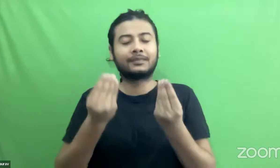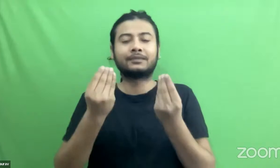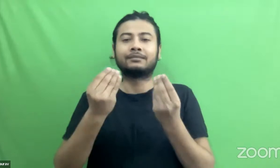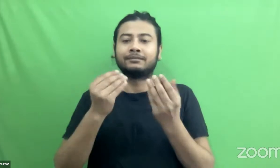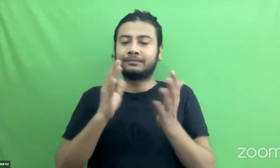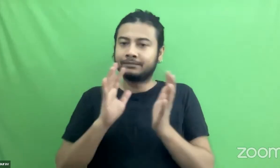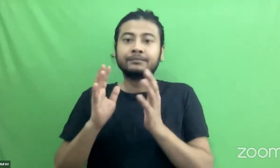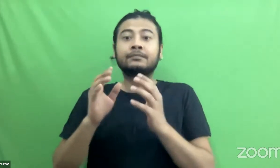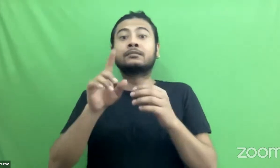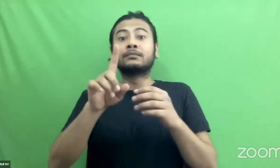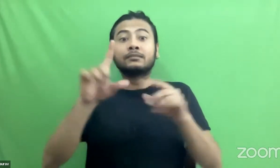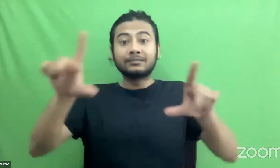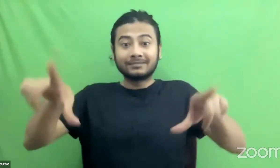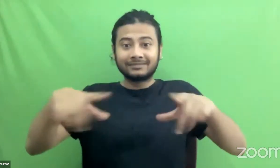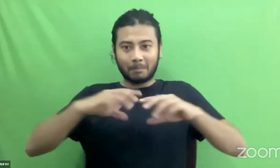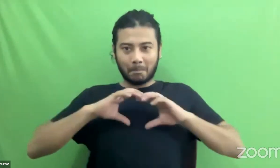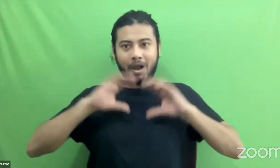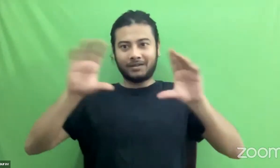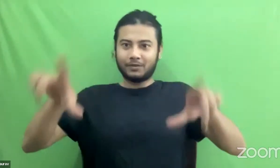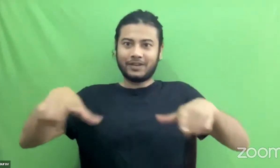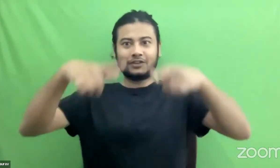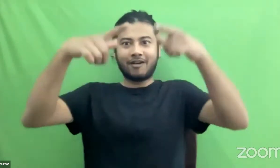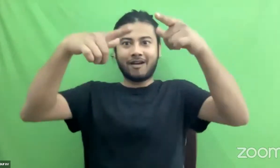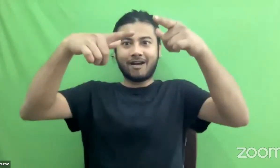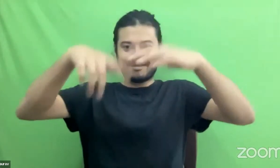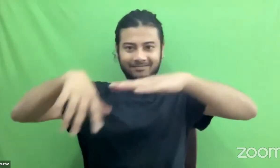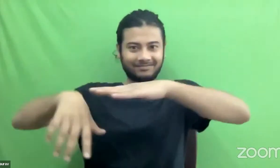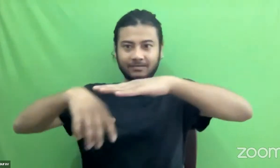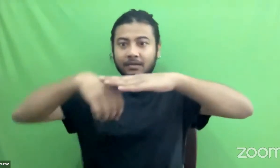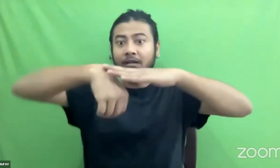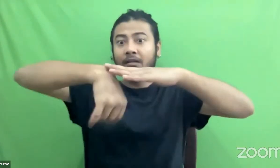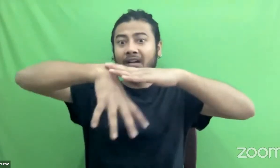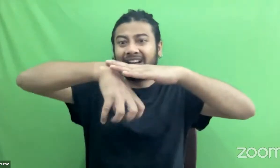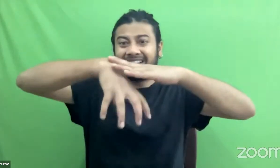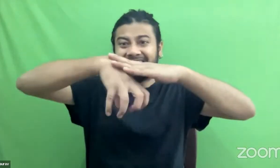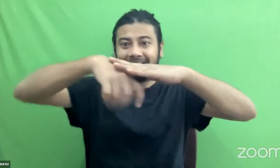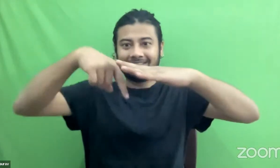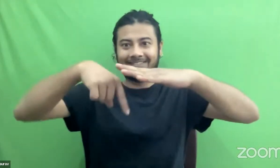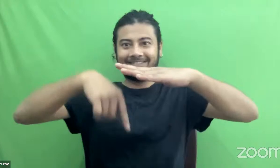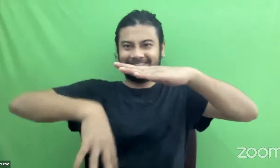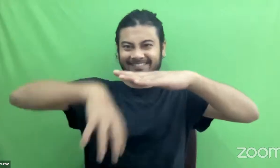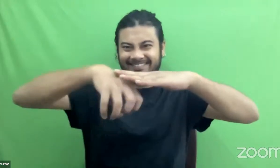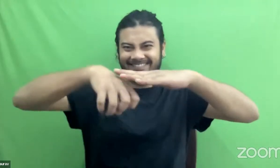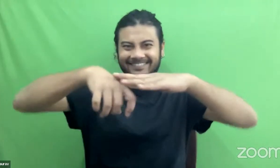Devatas, who are like 33 crores Devi Devata are there. So if only